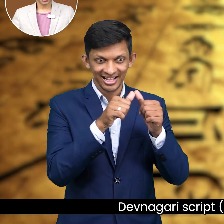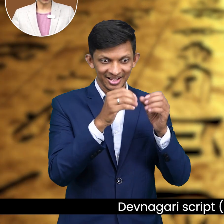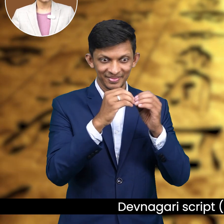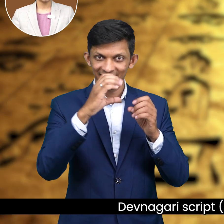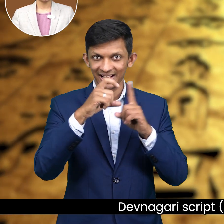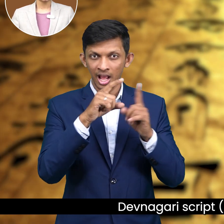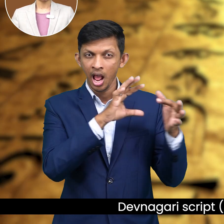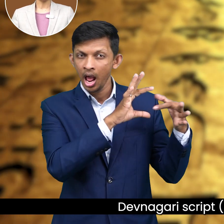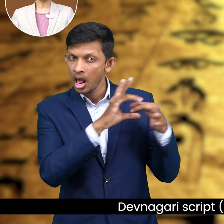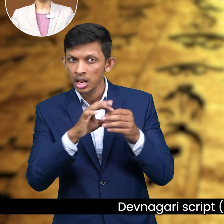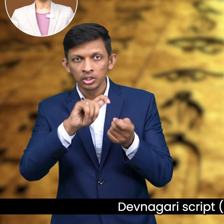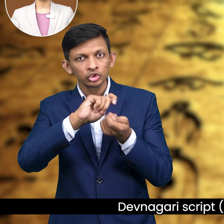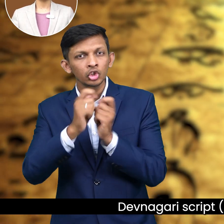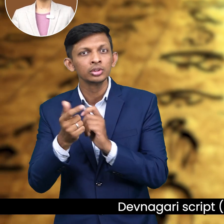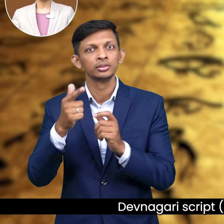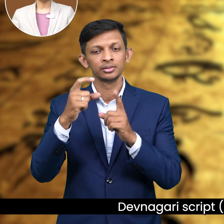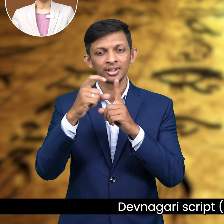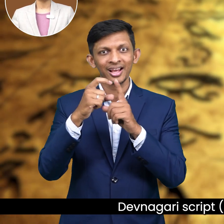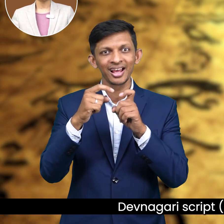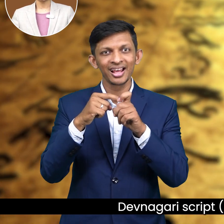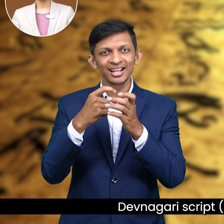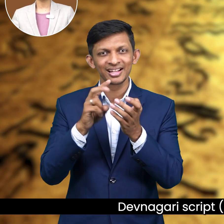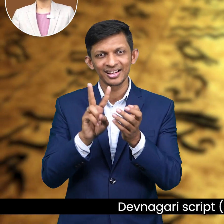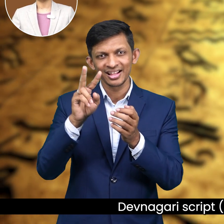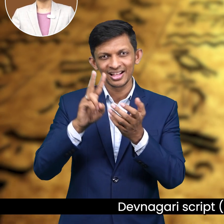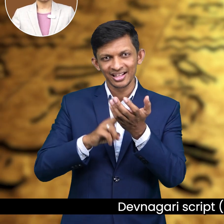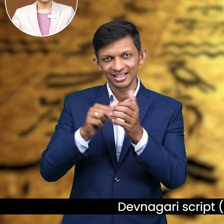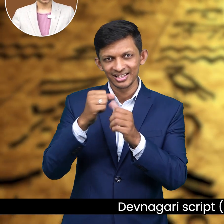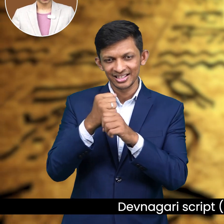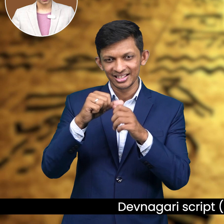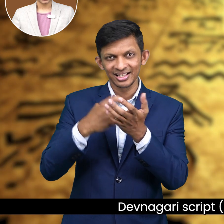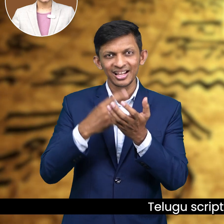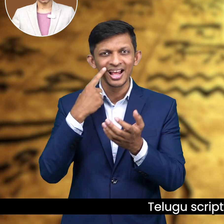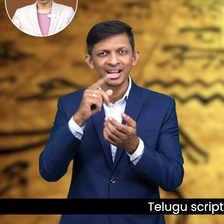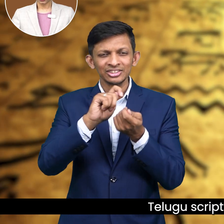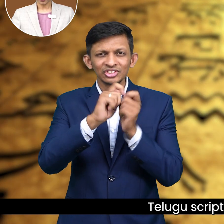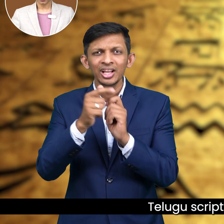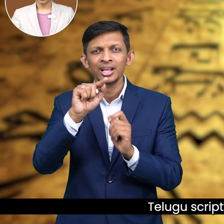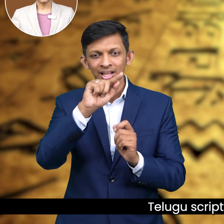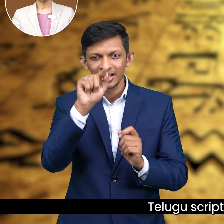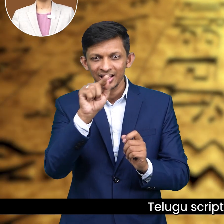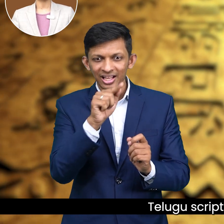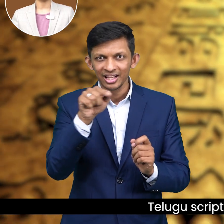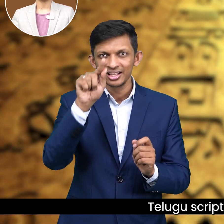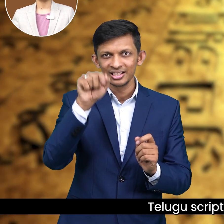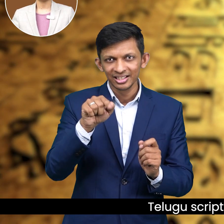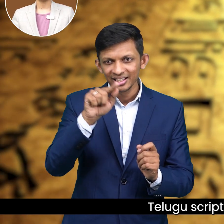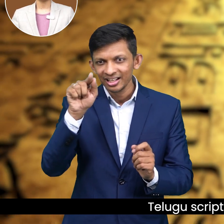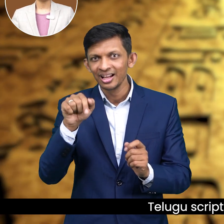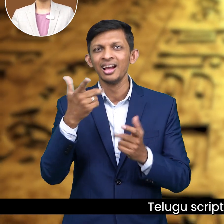Devanagari script, A, I, E, Arabic script, Telugu script, and Tamil